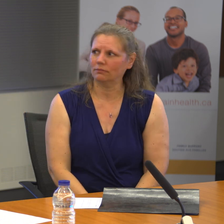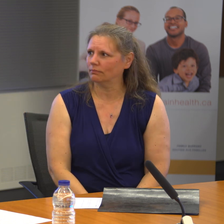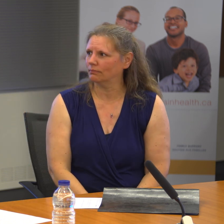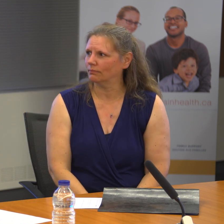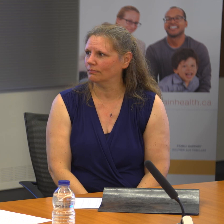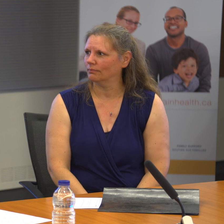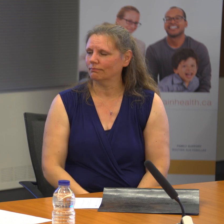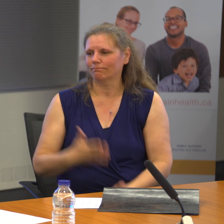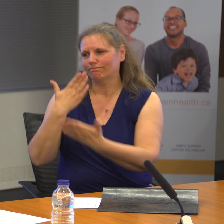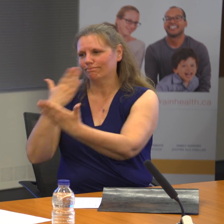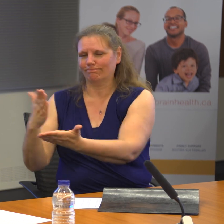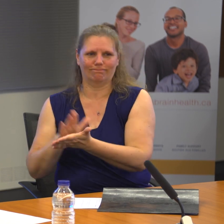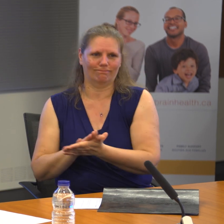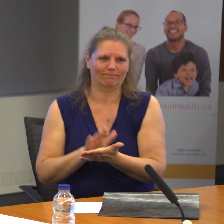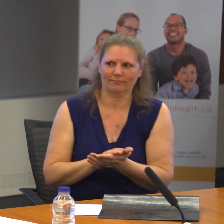Thank you. Thank you so much.